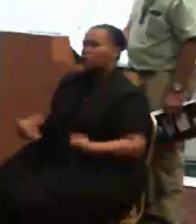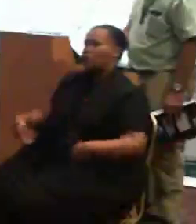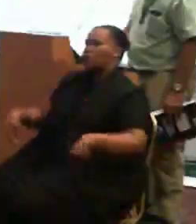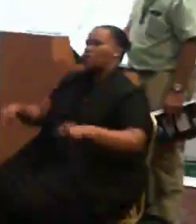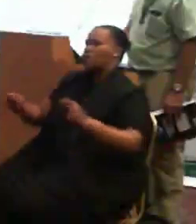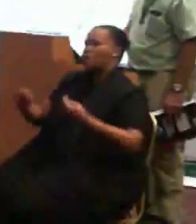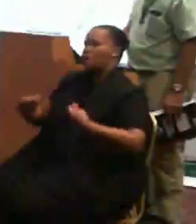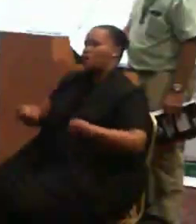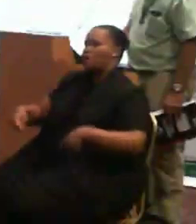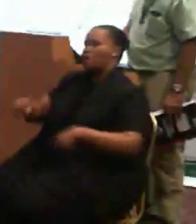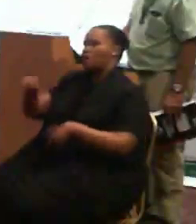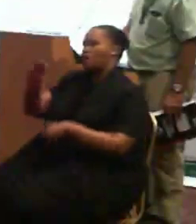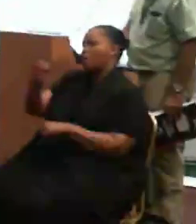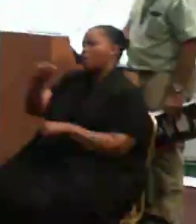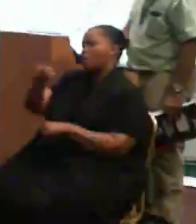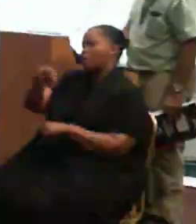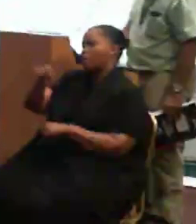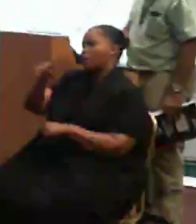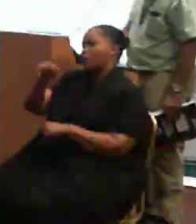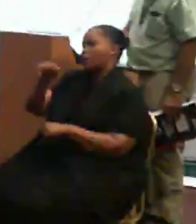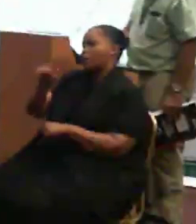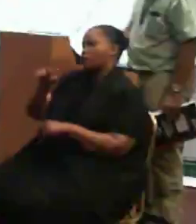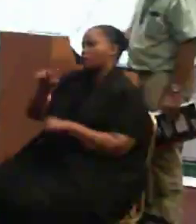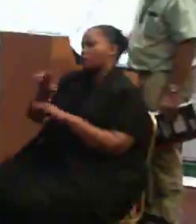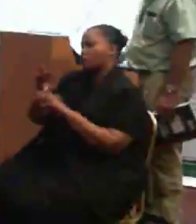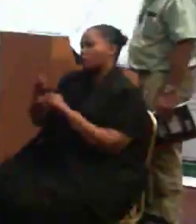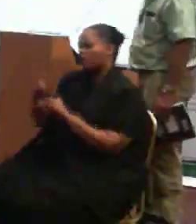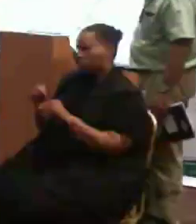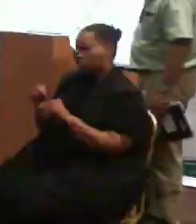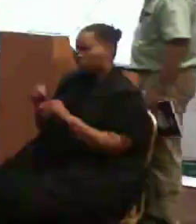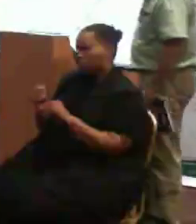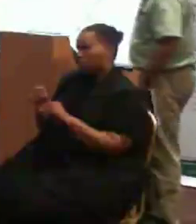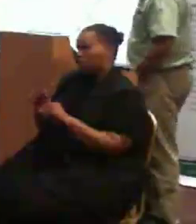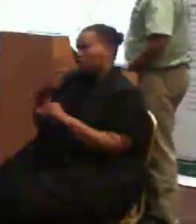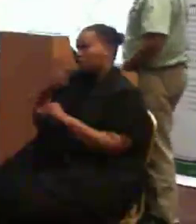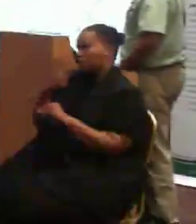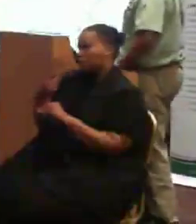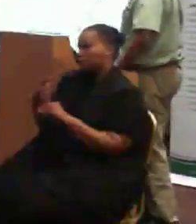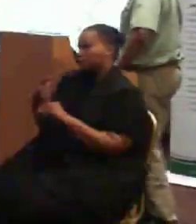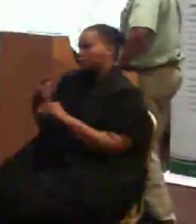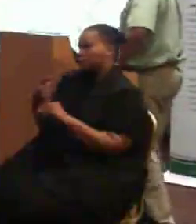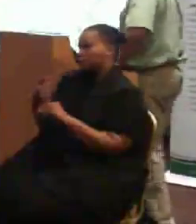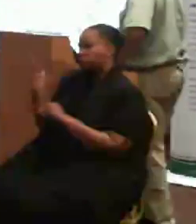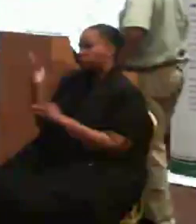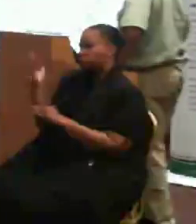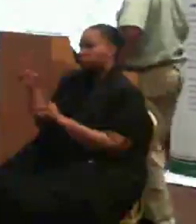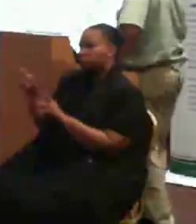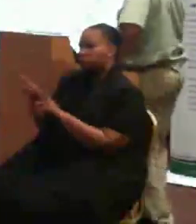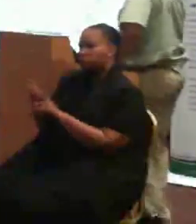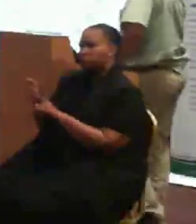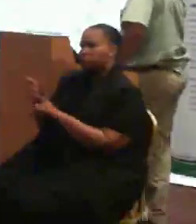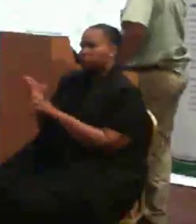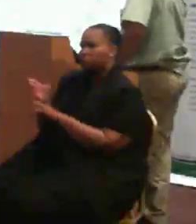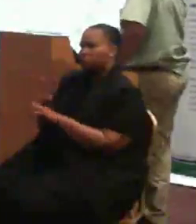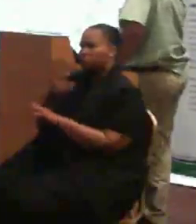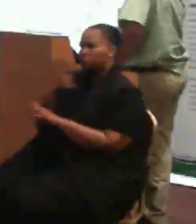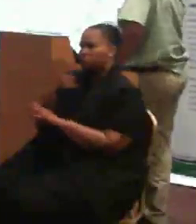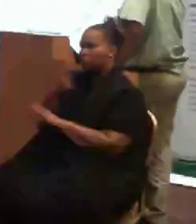ESCOM has indicated that, and they've also indicated this in previous presentations, RCA